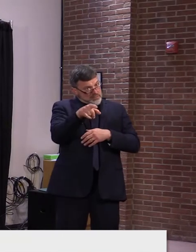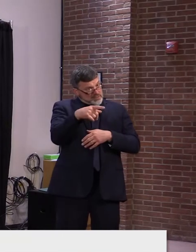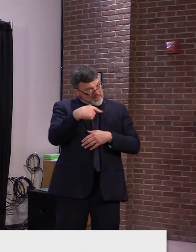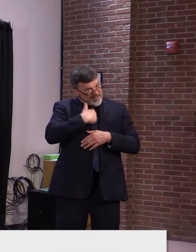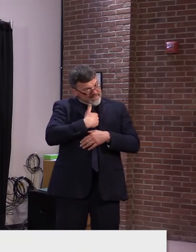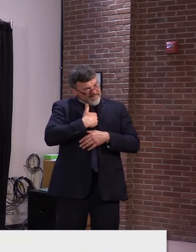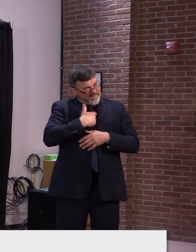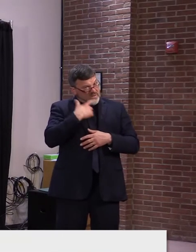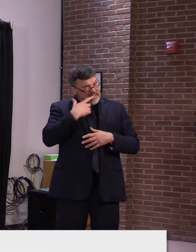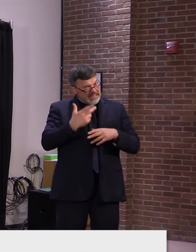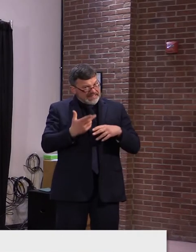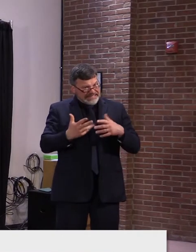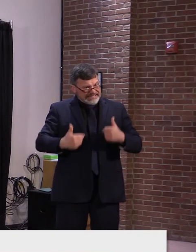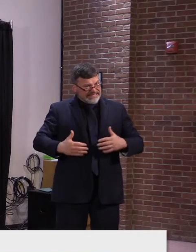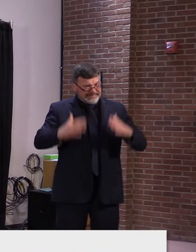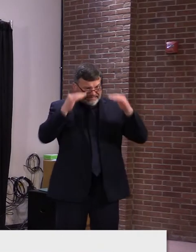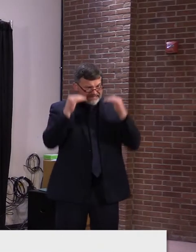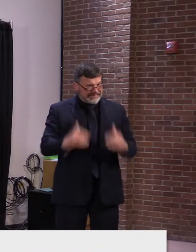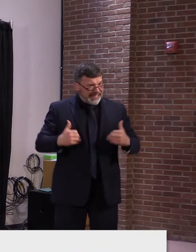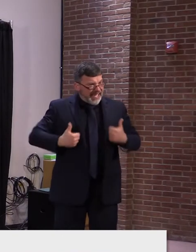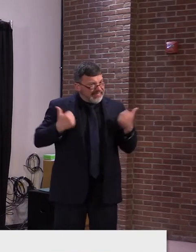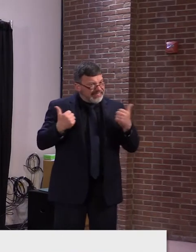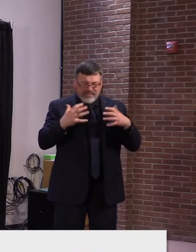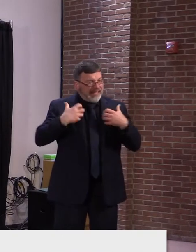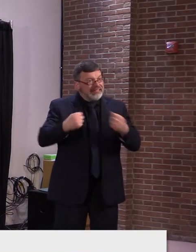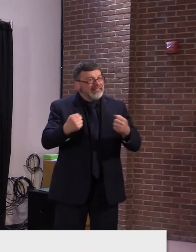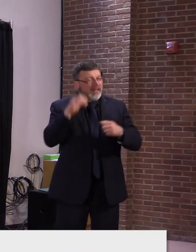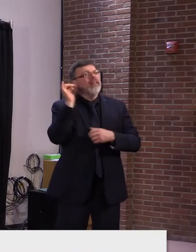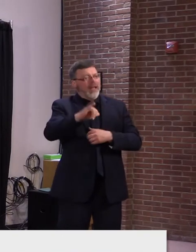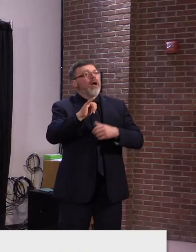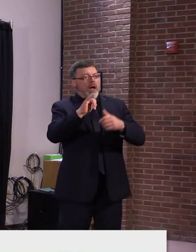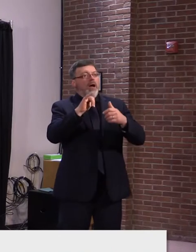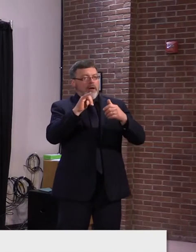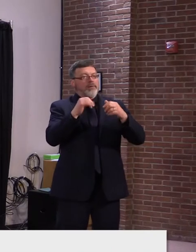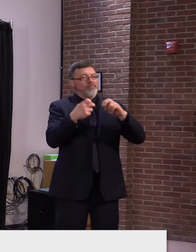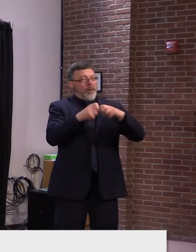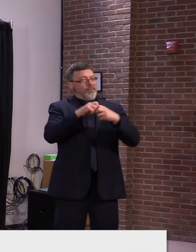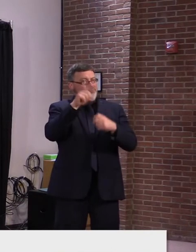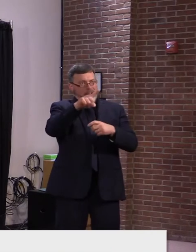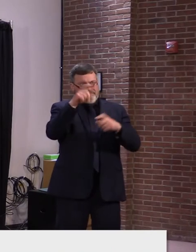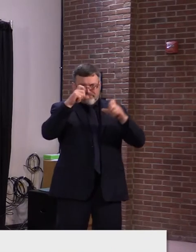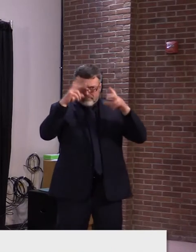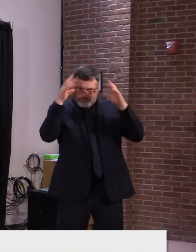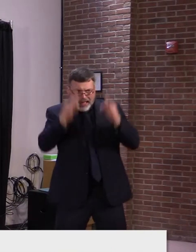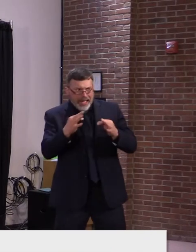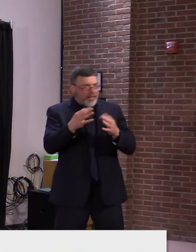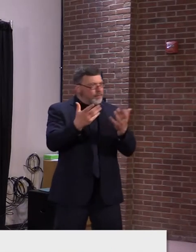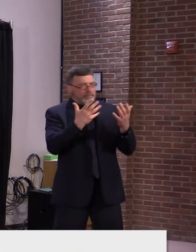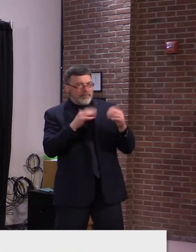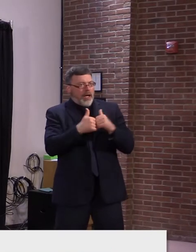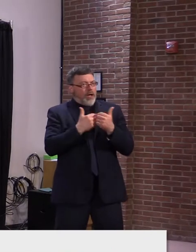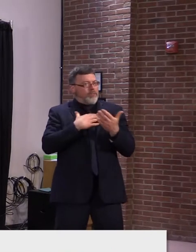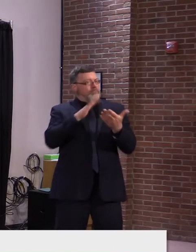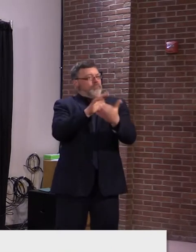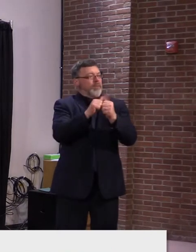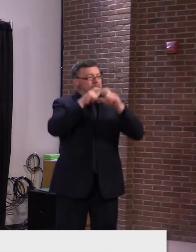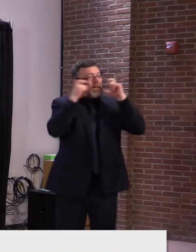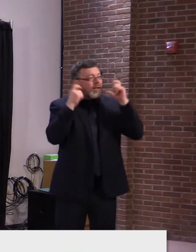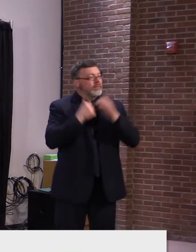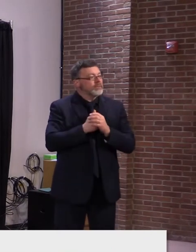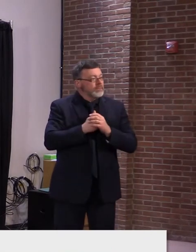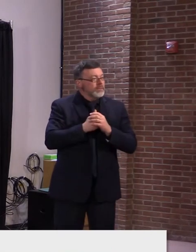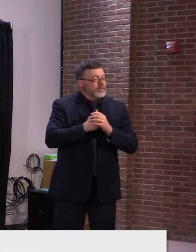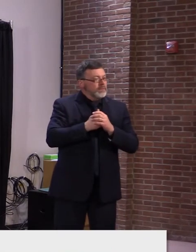illness from COVID-19 to help inform the decisions you make about risk. And continue